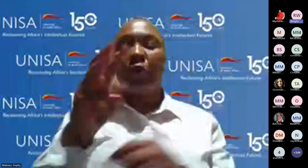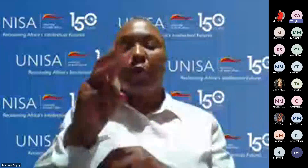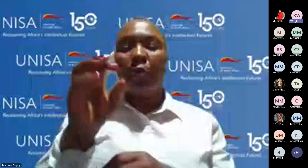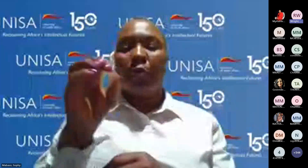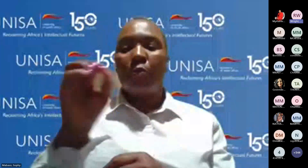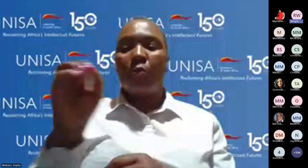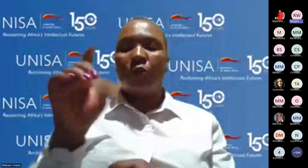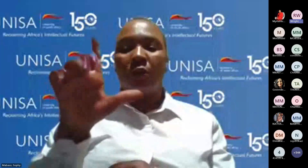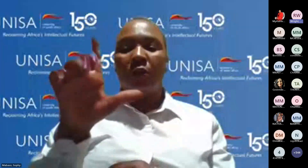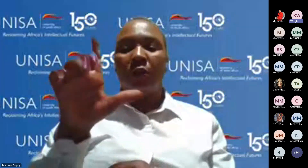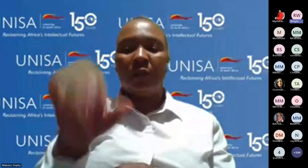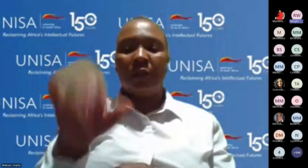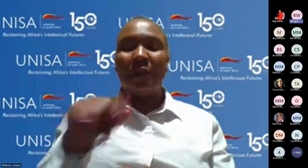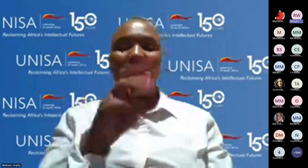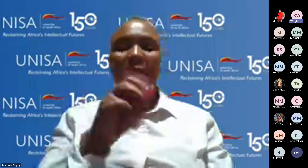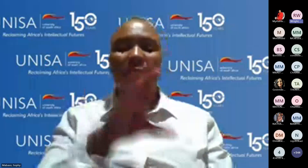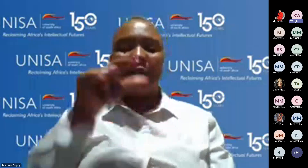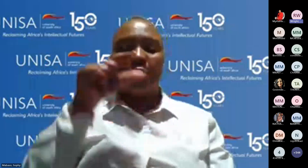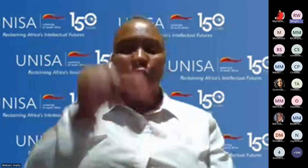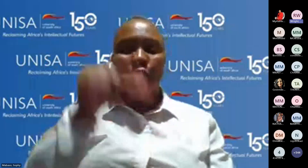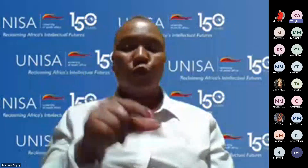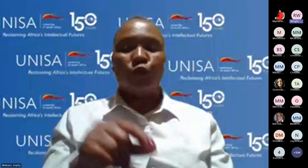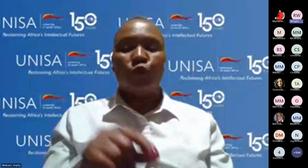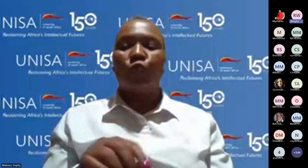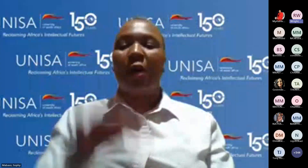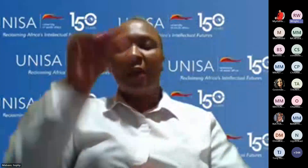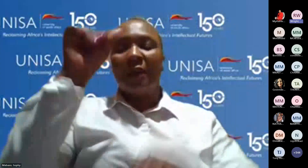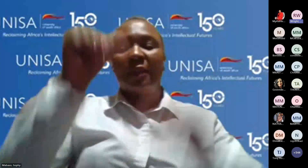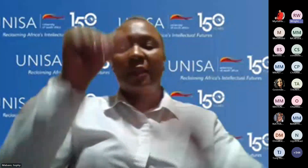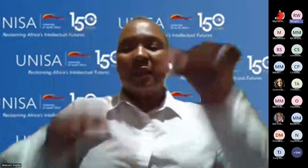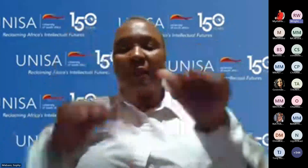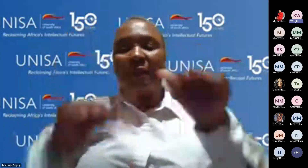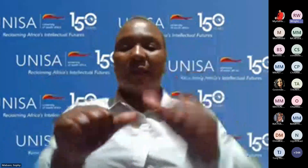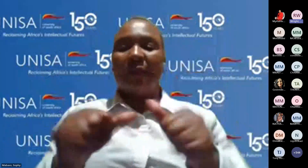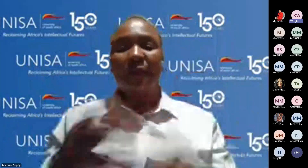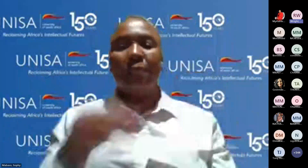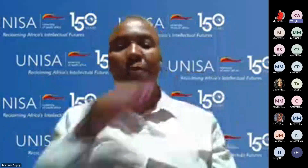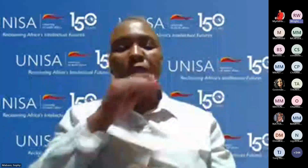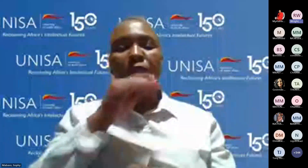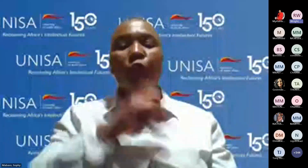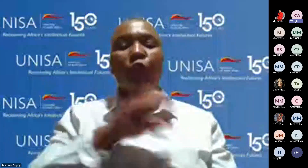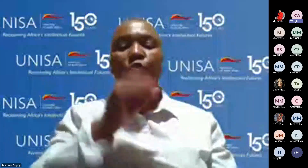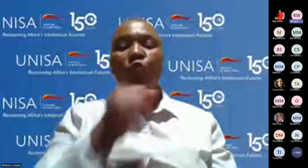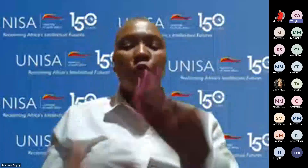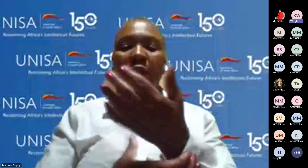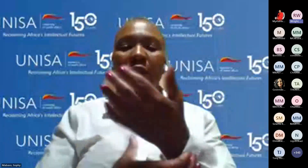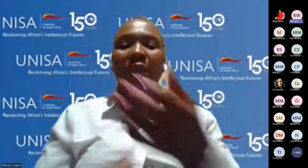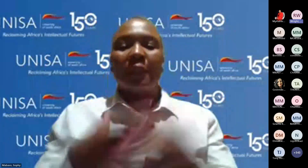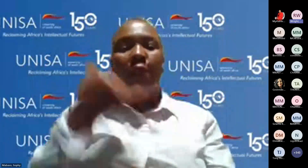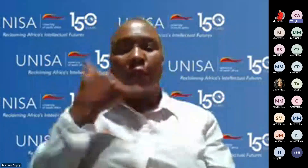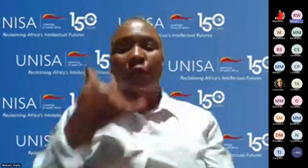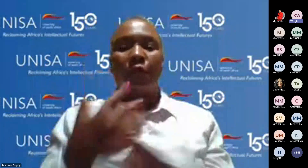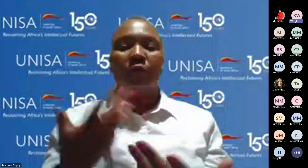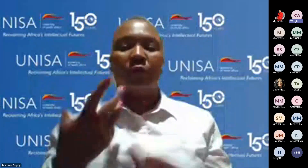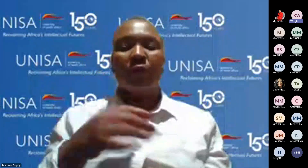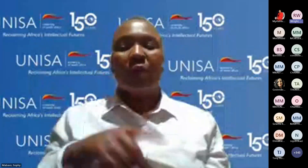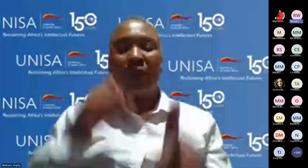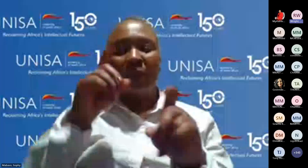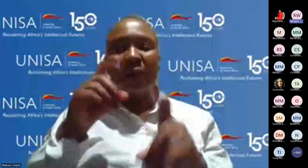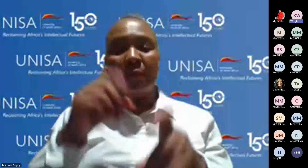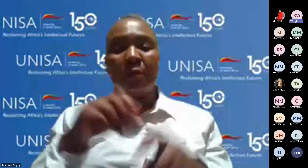that's for MCQ type of assessments. There you can use your phone and it will use your phone's camera. But if you're going to be using a